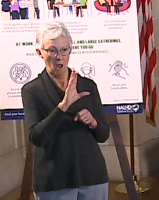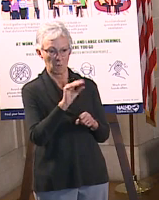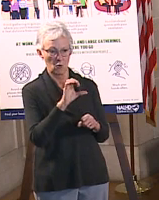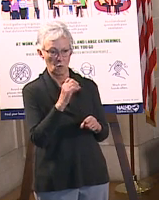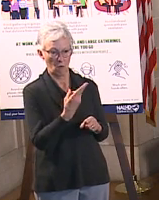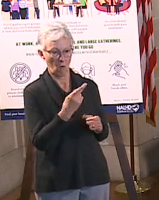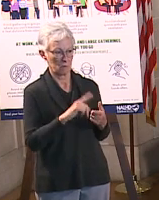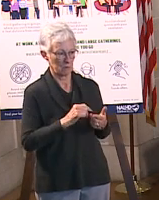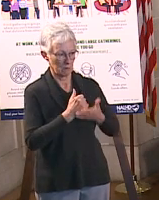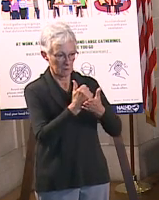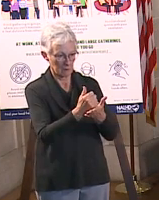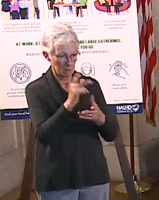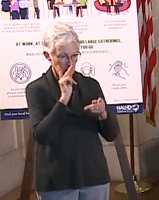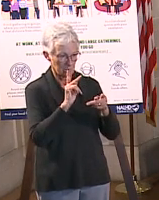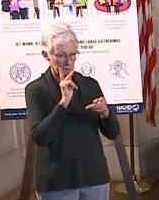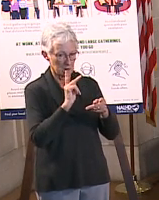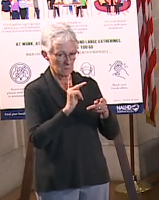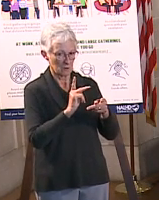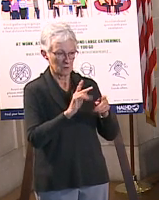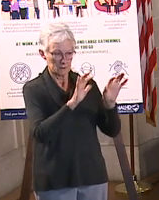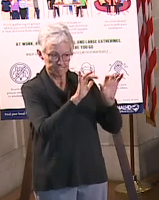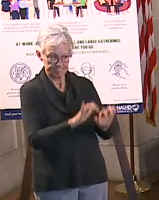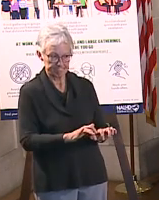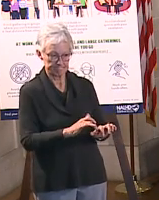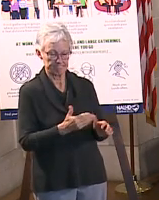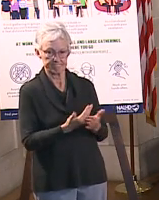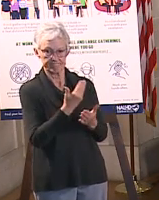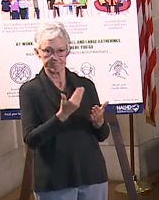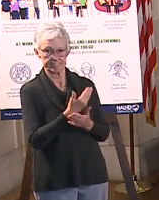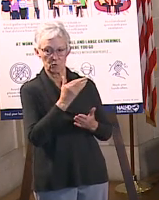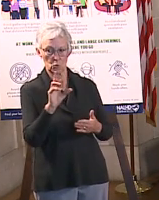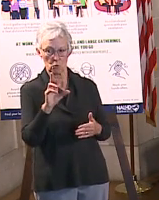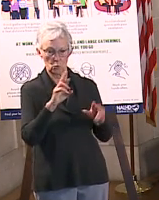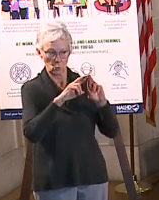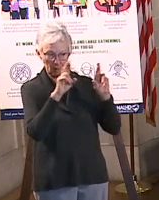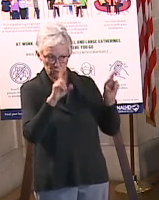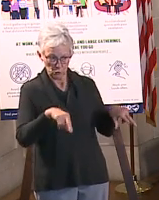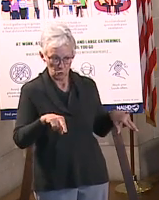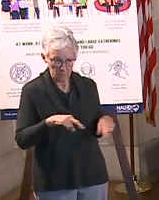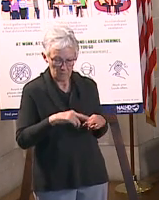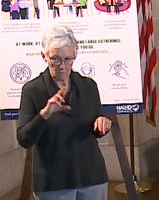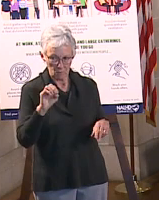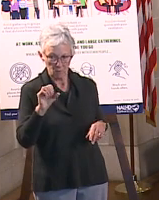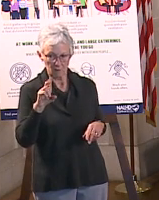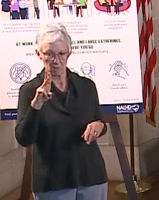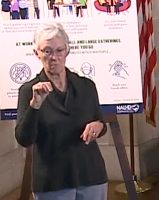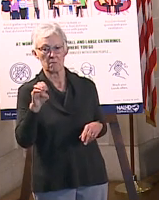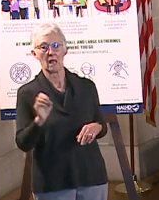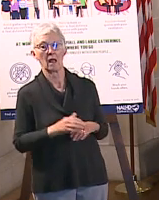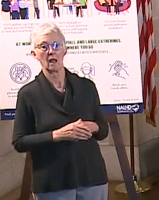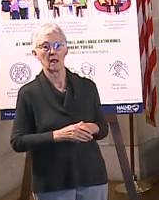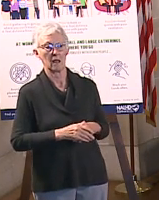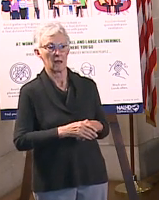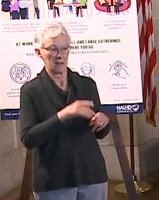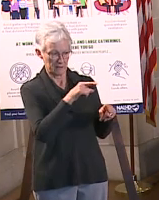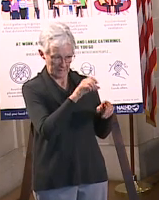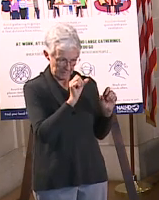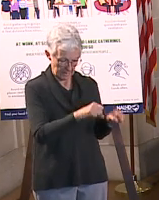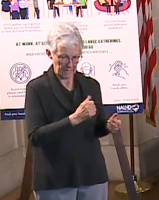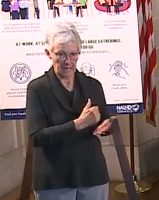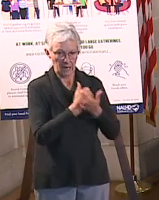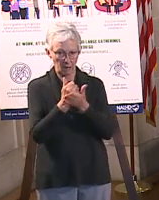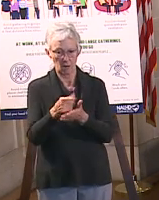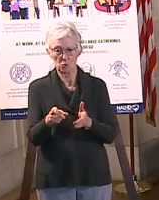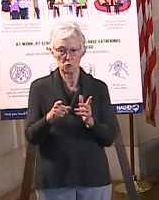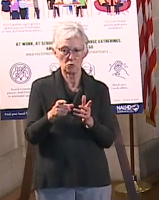resume. There's opportunities out there to get additional education, help you get a better job, that sort of thing. We've got job coaches that can